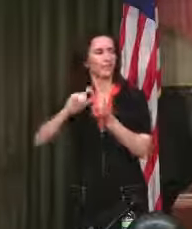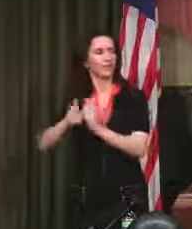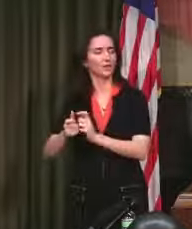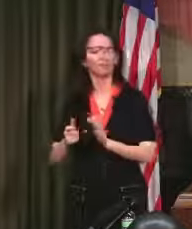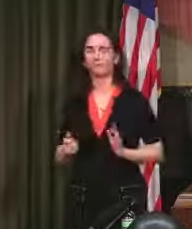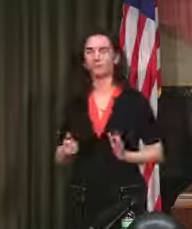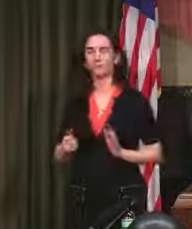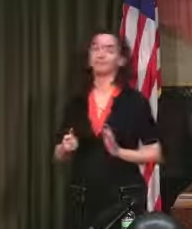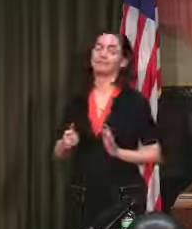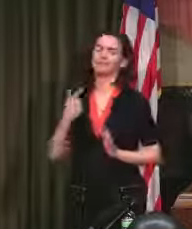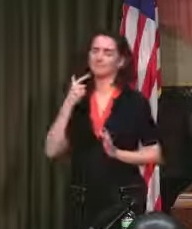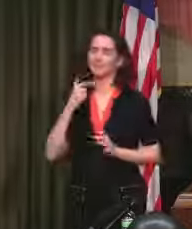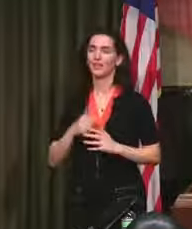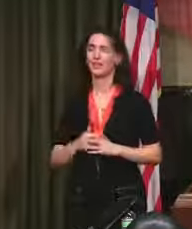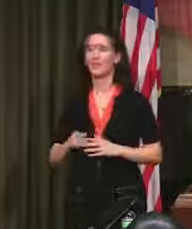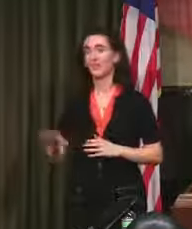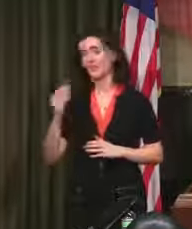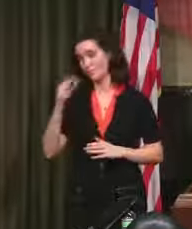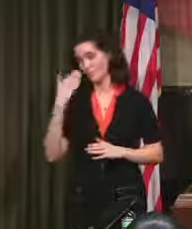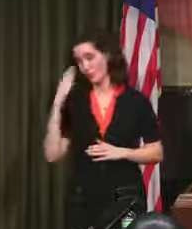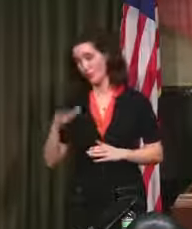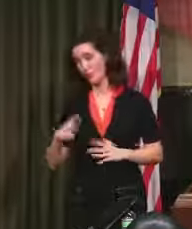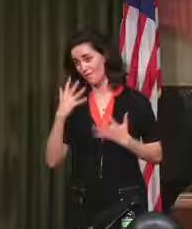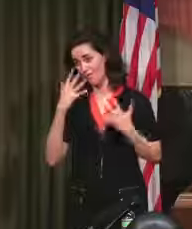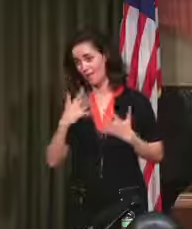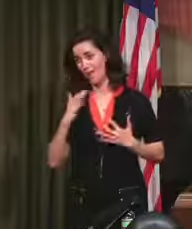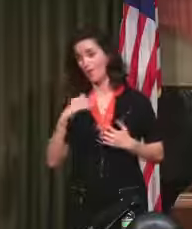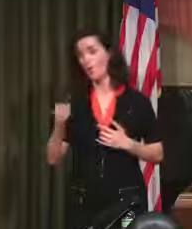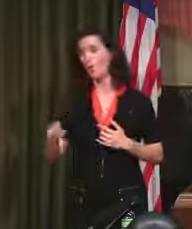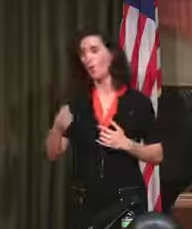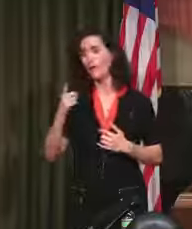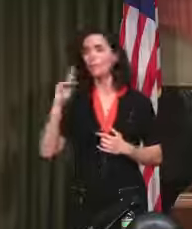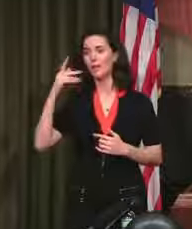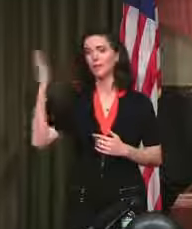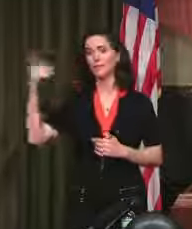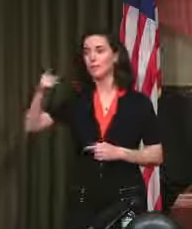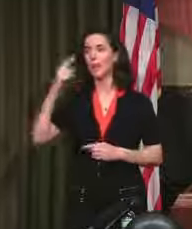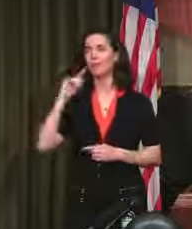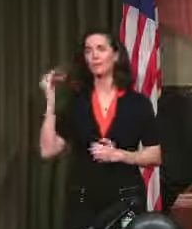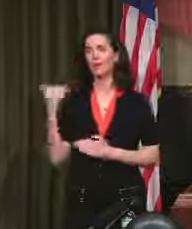Yeah, you know, unfortunately, that was the one political speech you heard tonight.